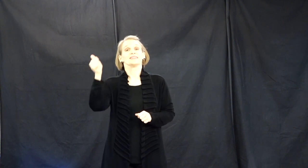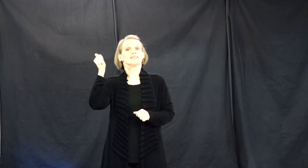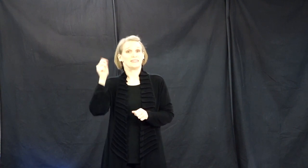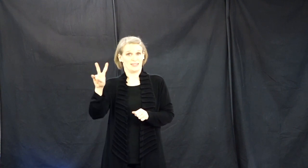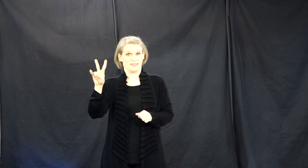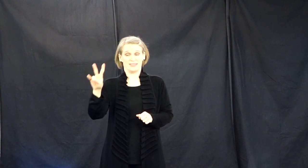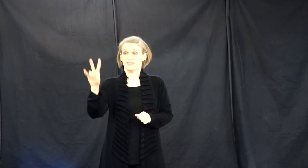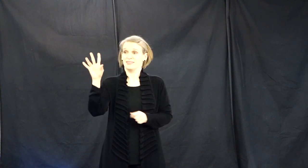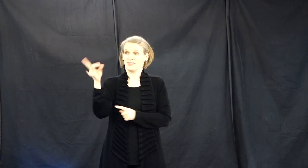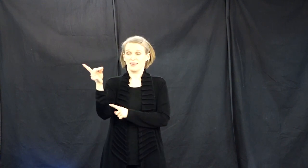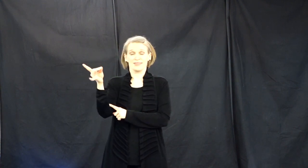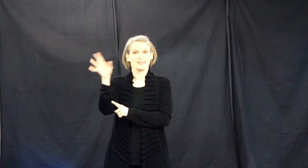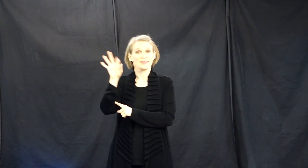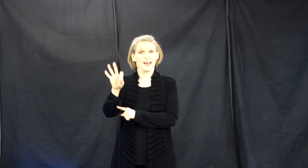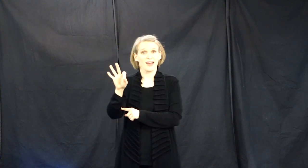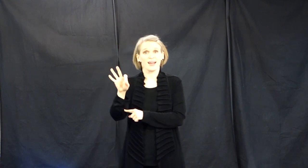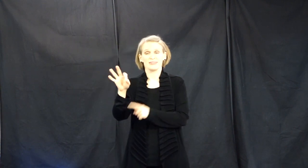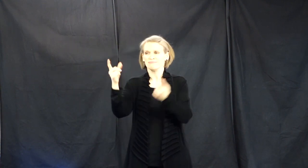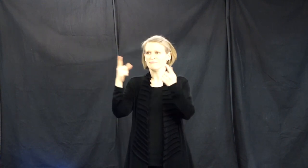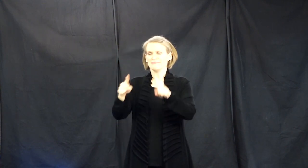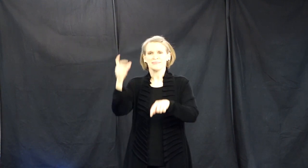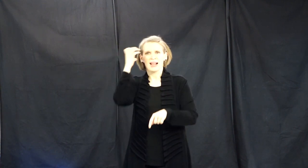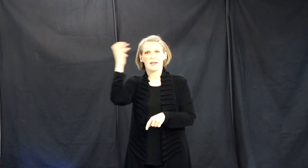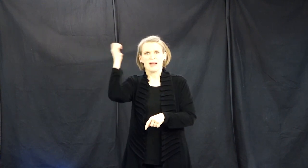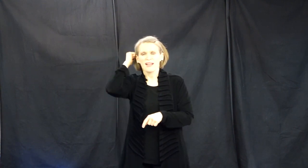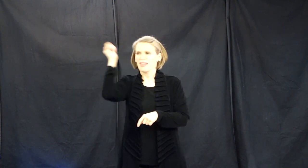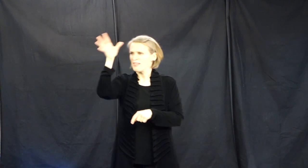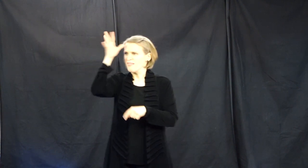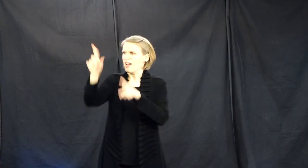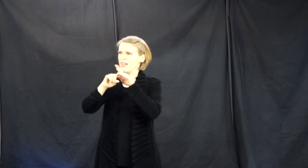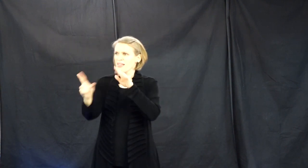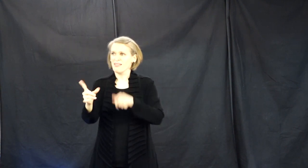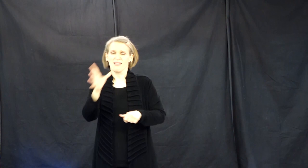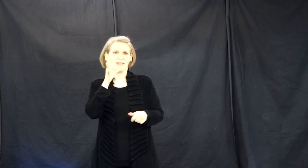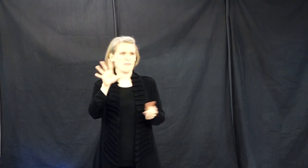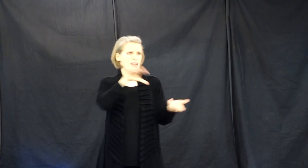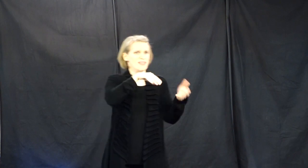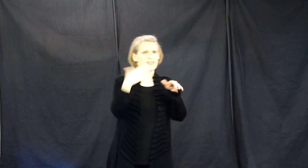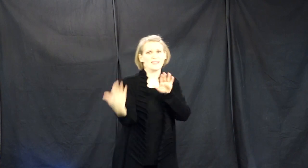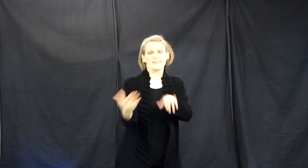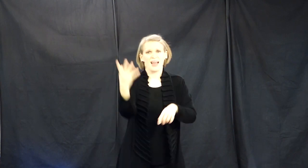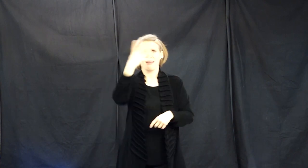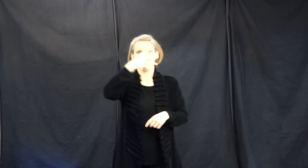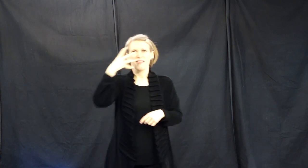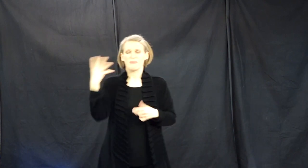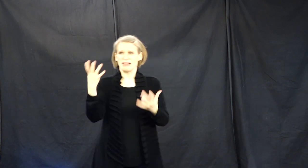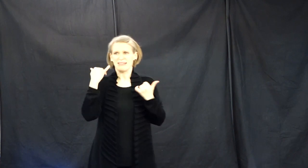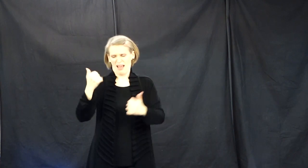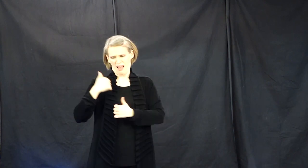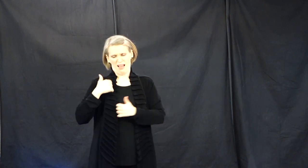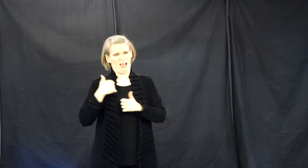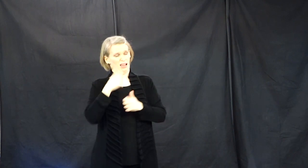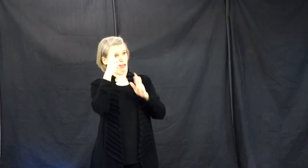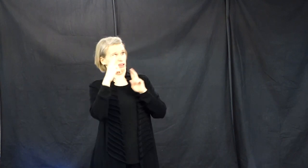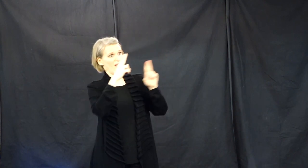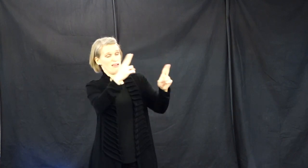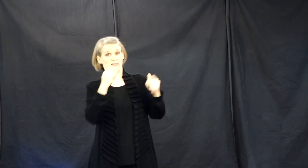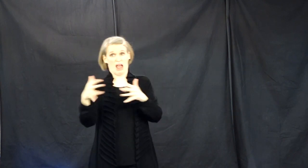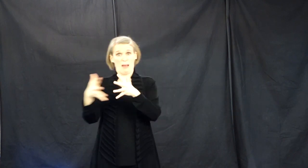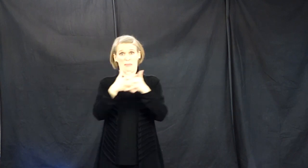$17. 1789. How does the bastard, orphan, immigrant, decorated war vet unite the colonies through